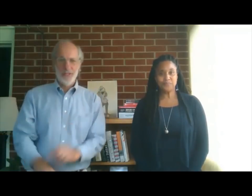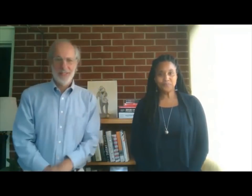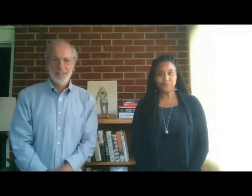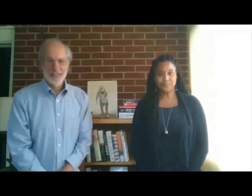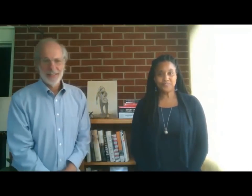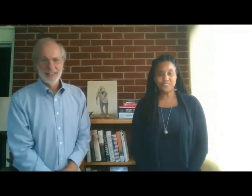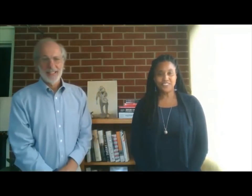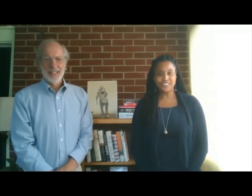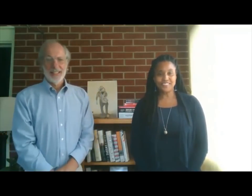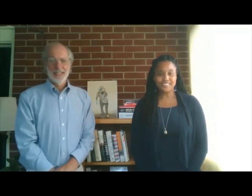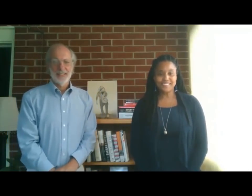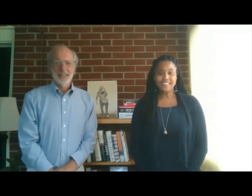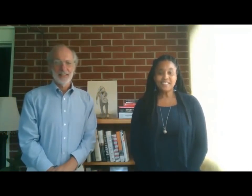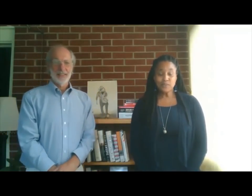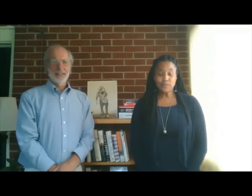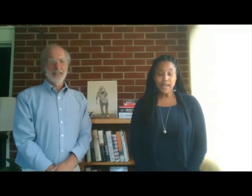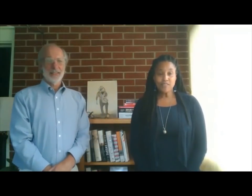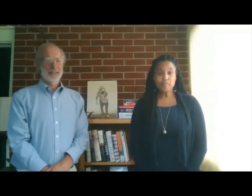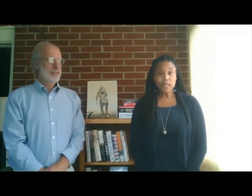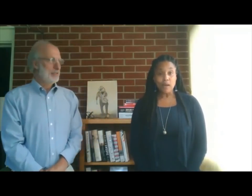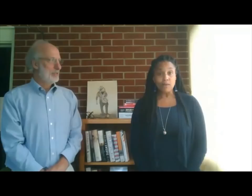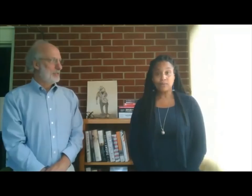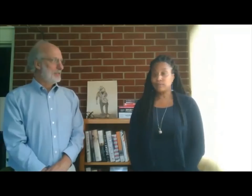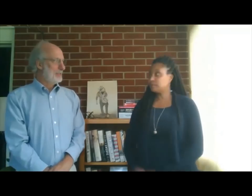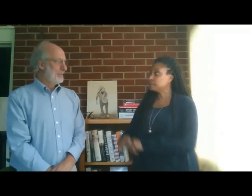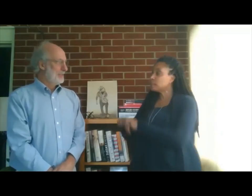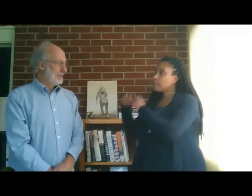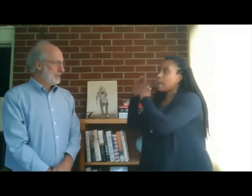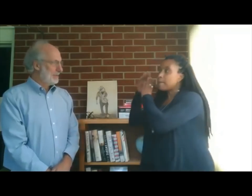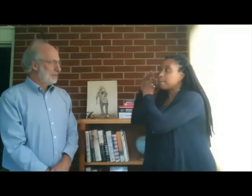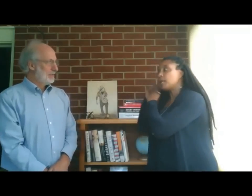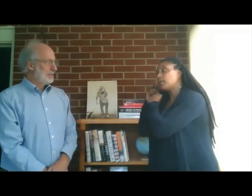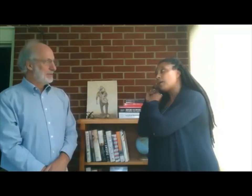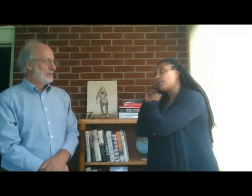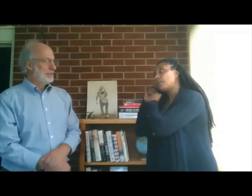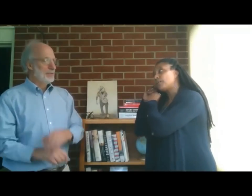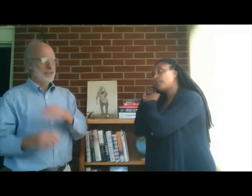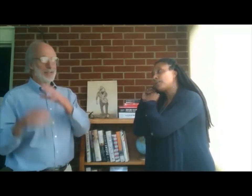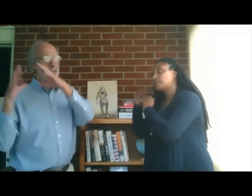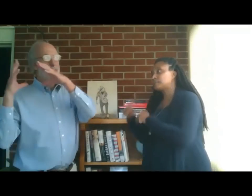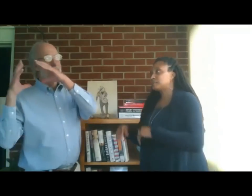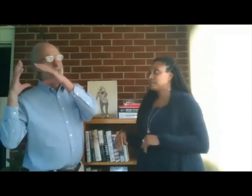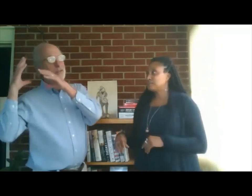Go. Good. Then we have pillow. Pillow.